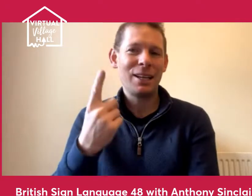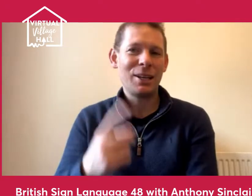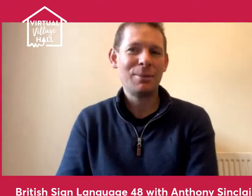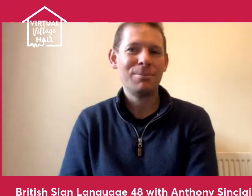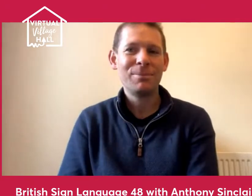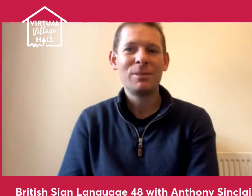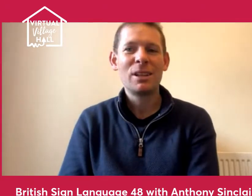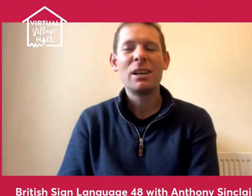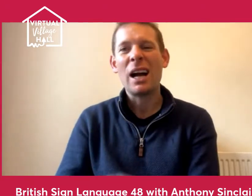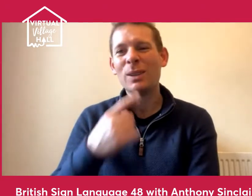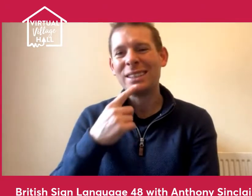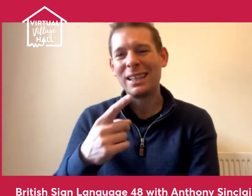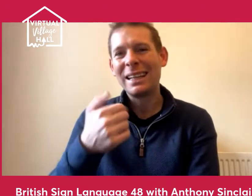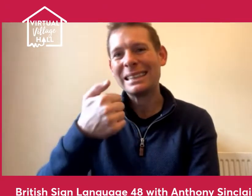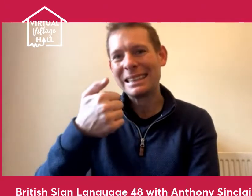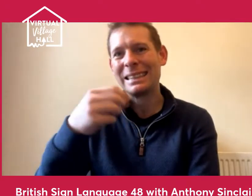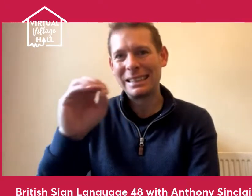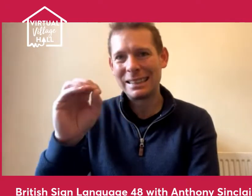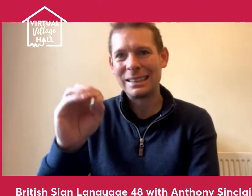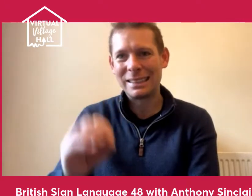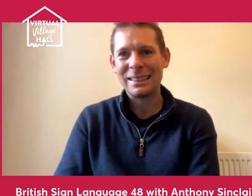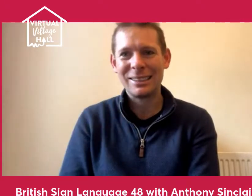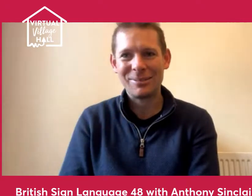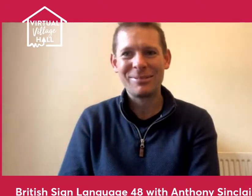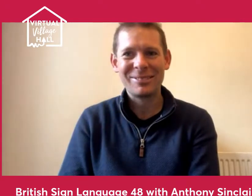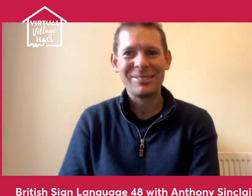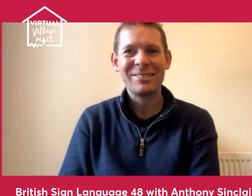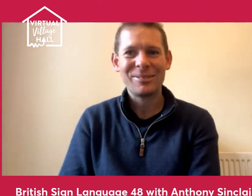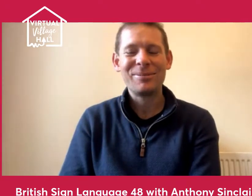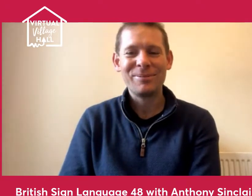is. I'll just make it up. I'm going to say 60.